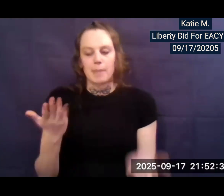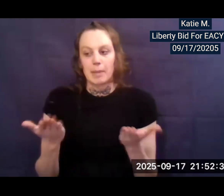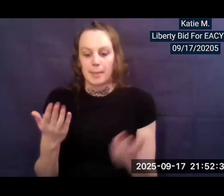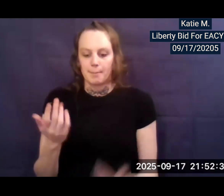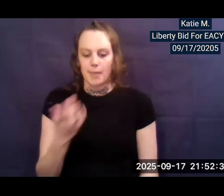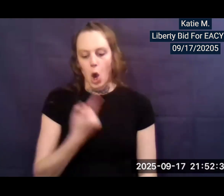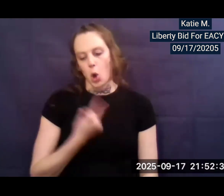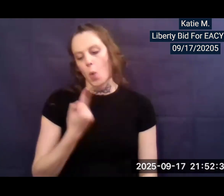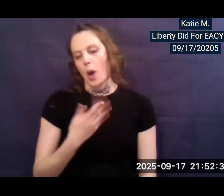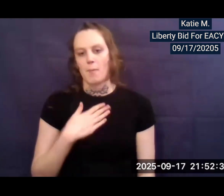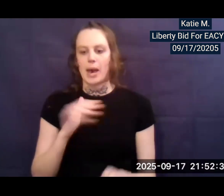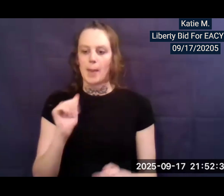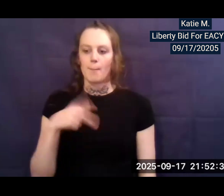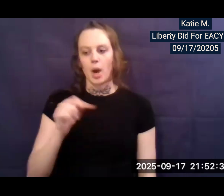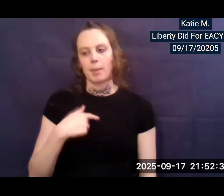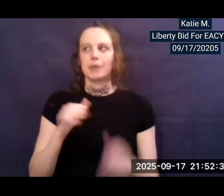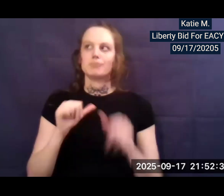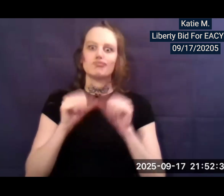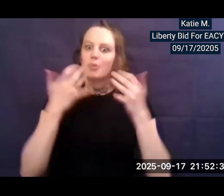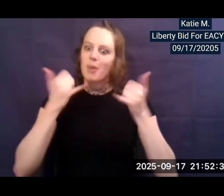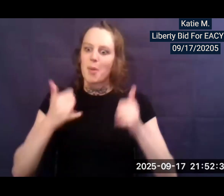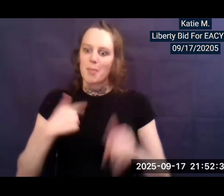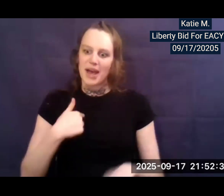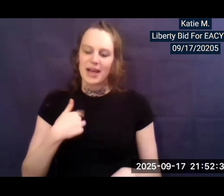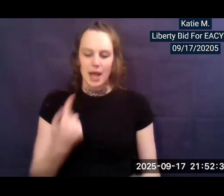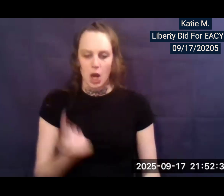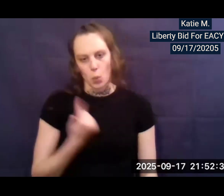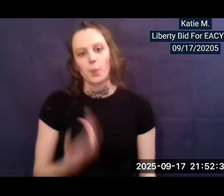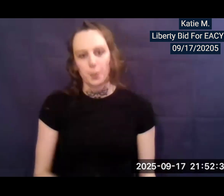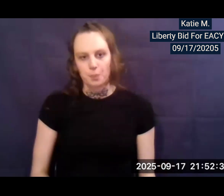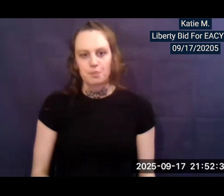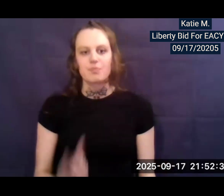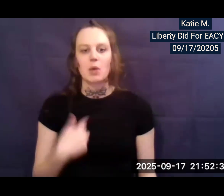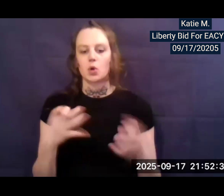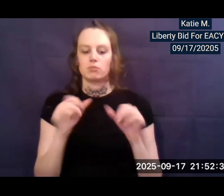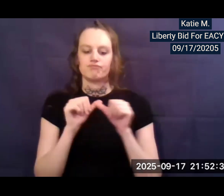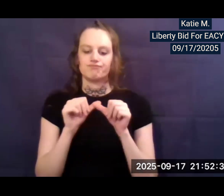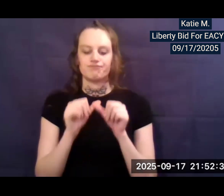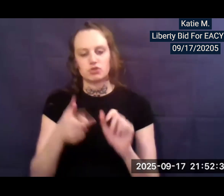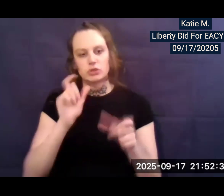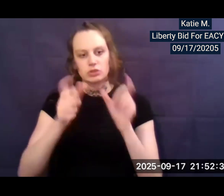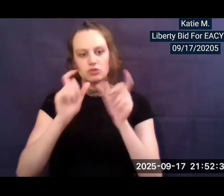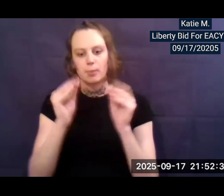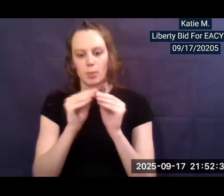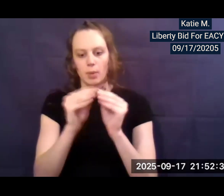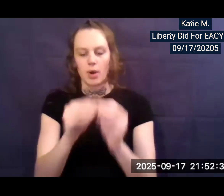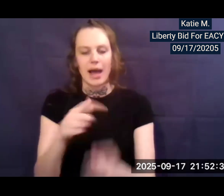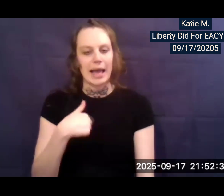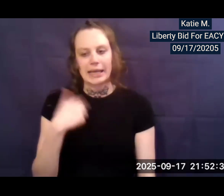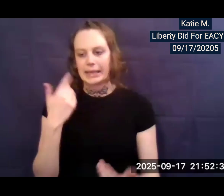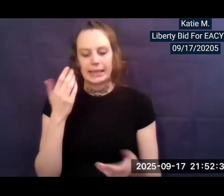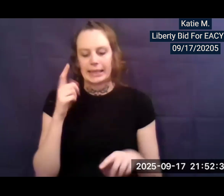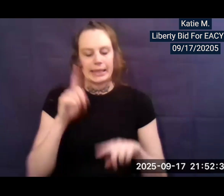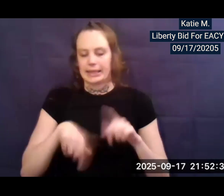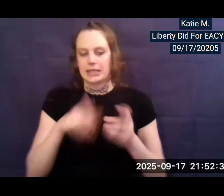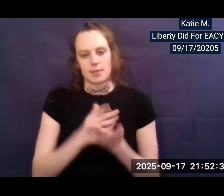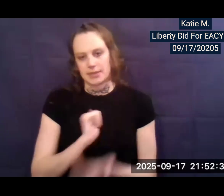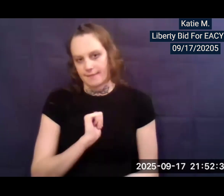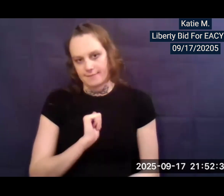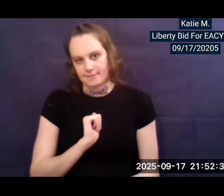apartment, basically. So I just wanted to keep drinking. I didn't know how to stop, basically. I